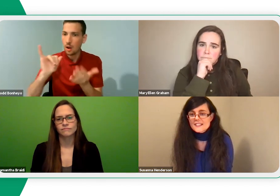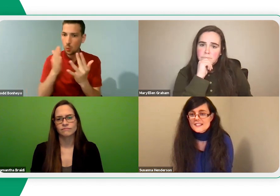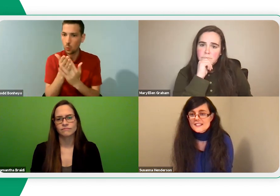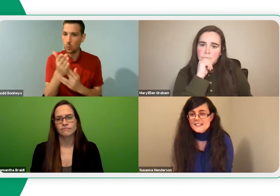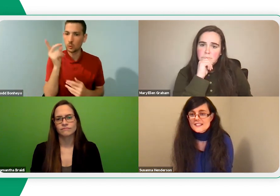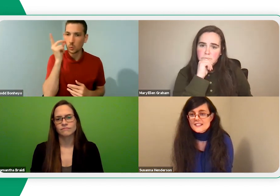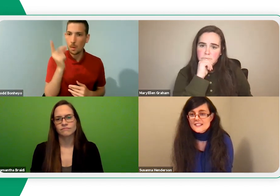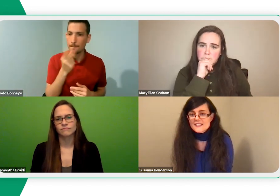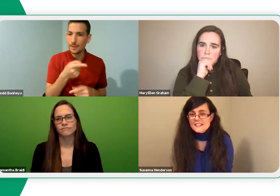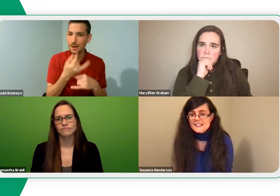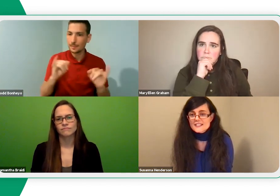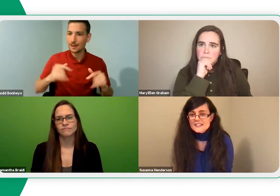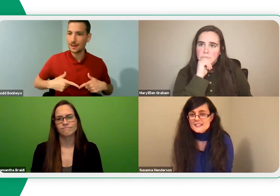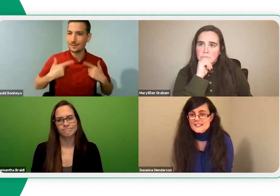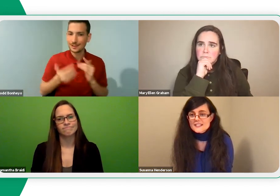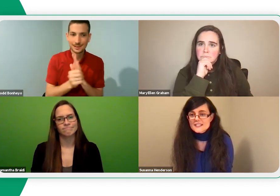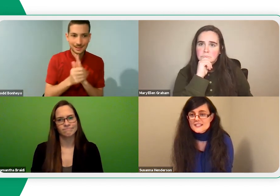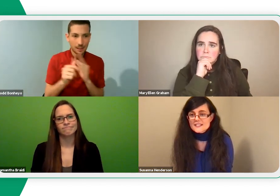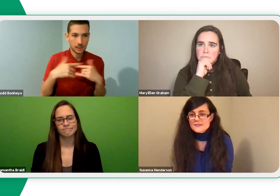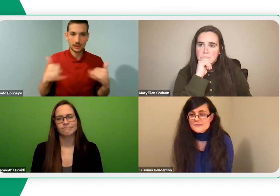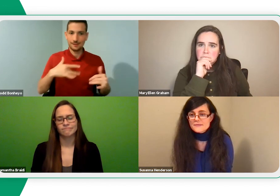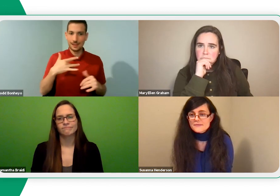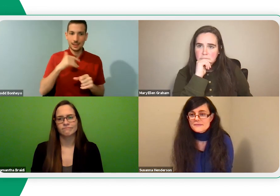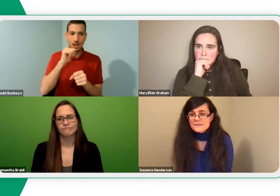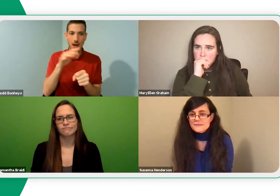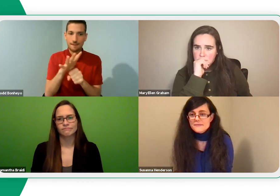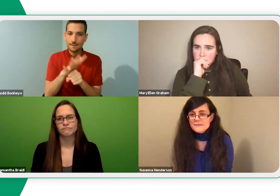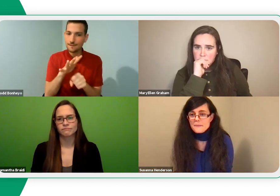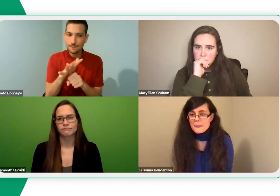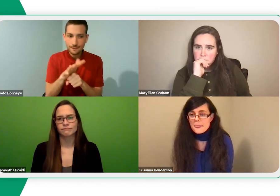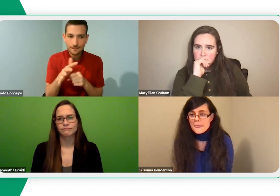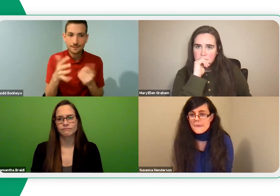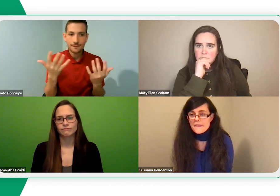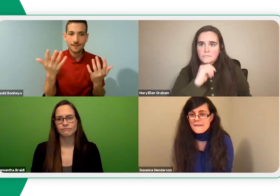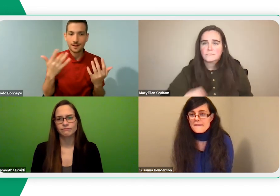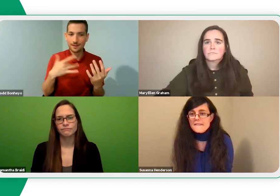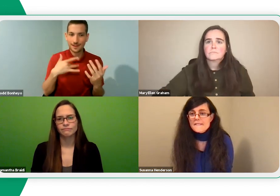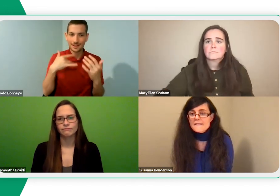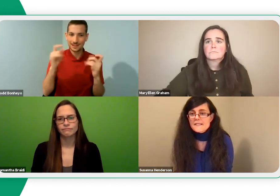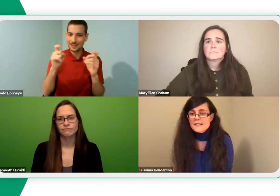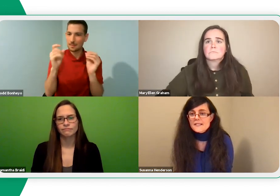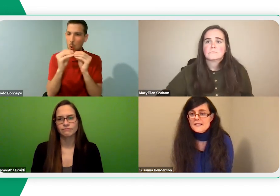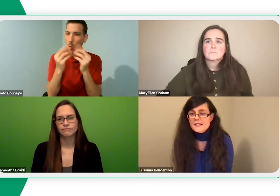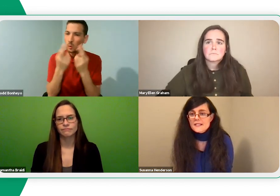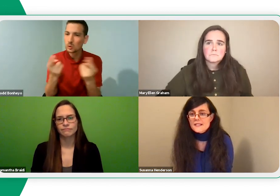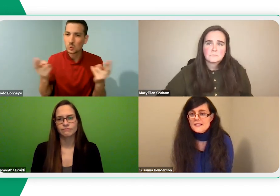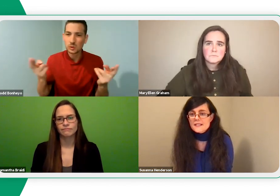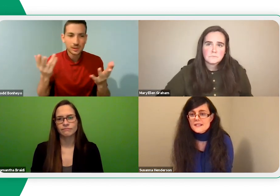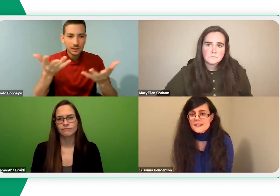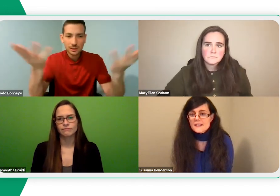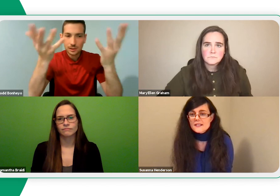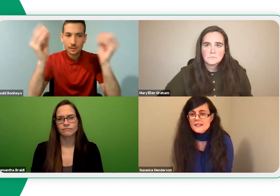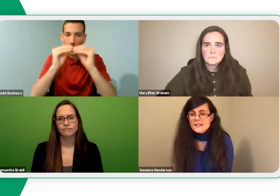senior year? Who are they learning from? Who are they asking those questions from to get that independent living skills? And if they're not getting enough of